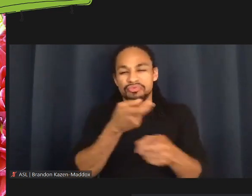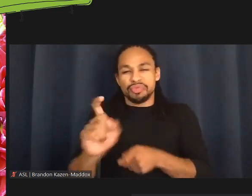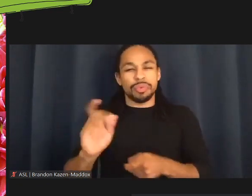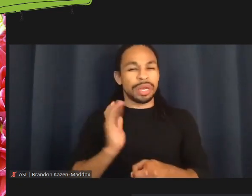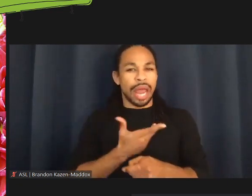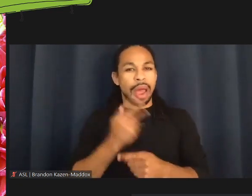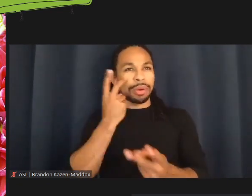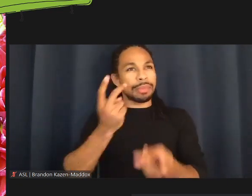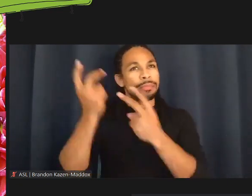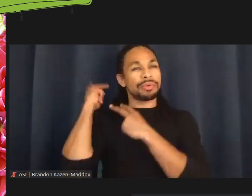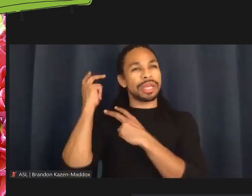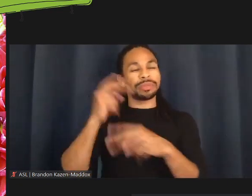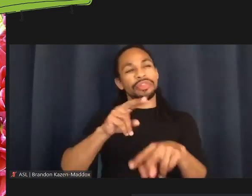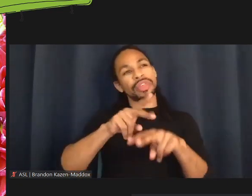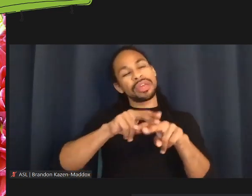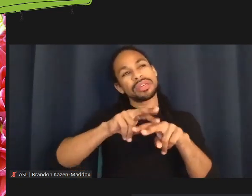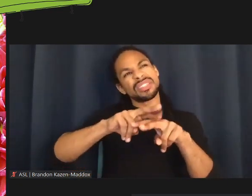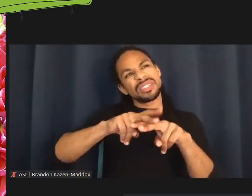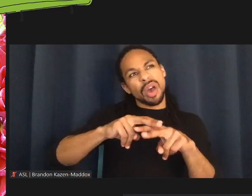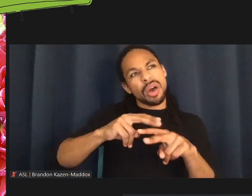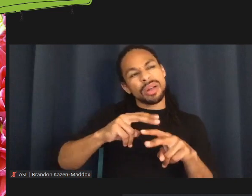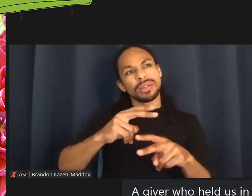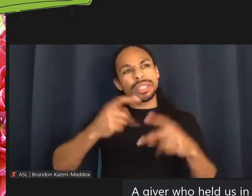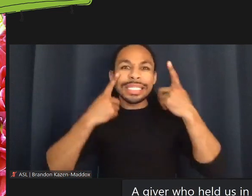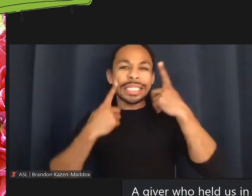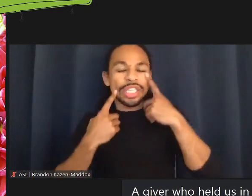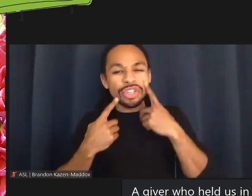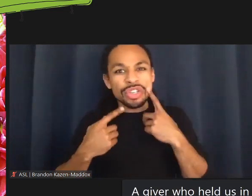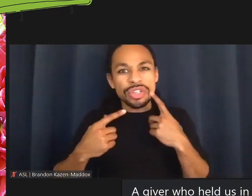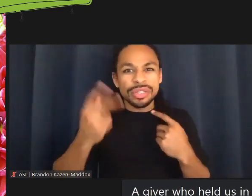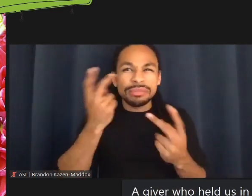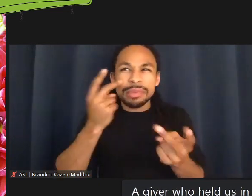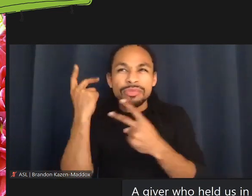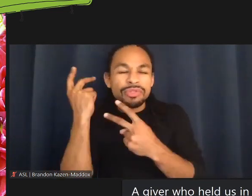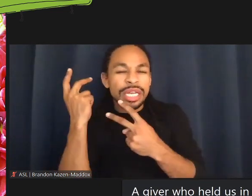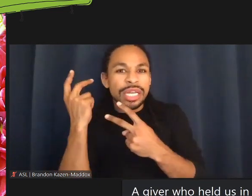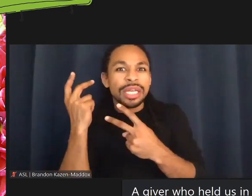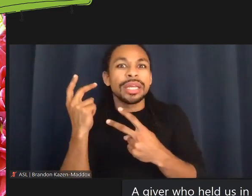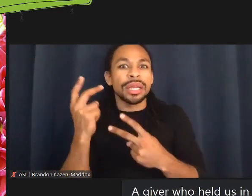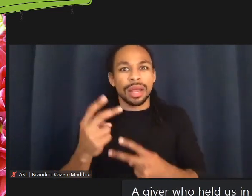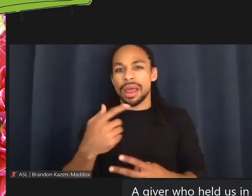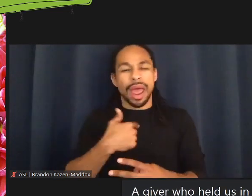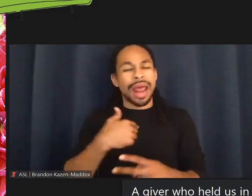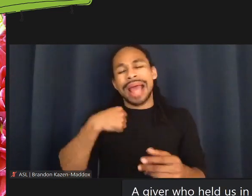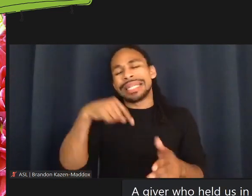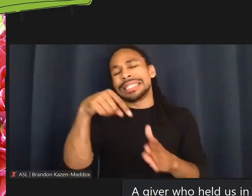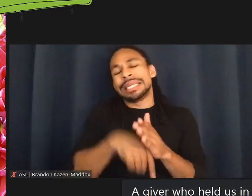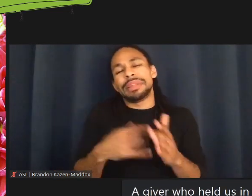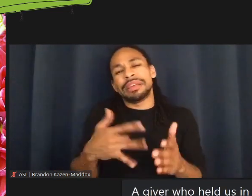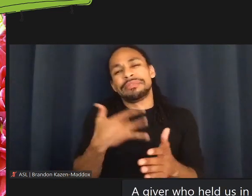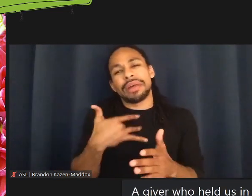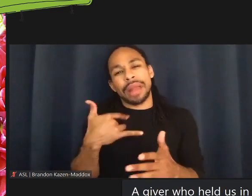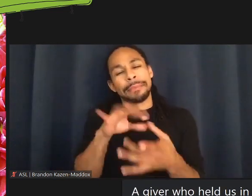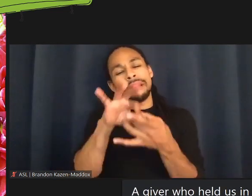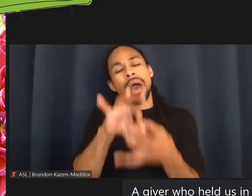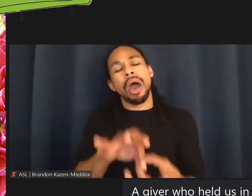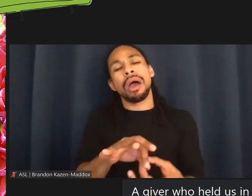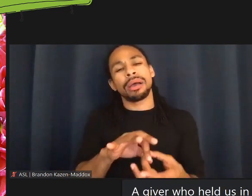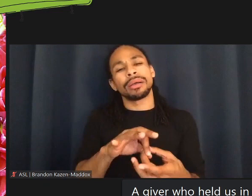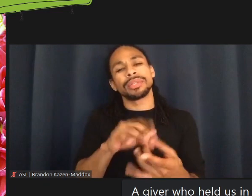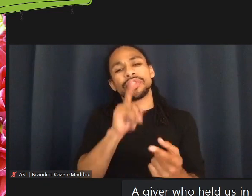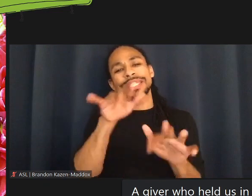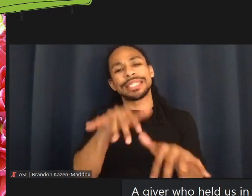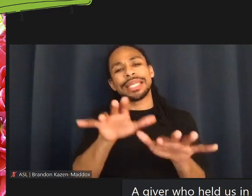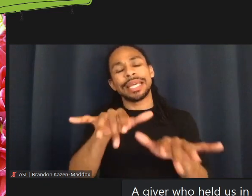and felt, I'd sculpt blue whale and narwhal so deeply I felt I belonged to the sea. Thank you again, Kay, for letting me be part of